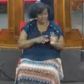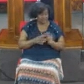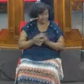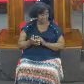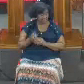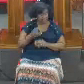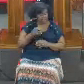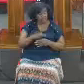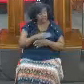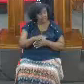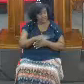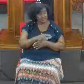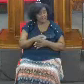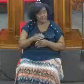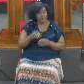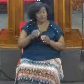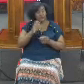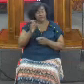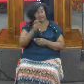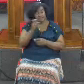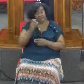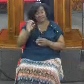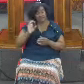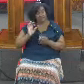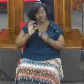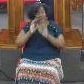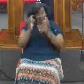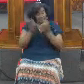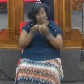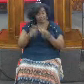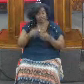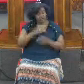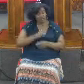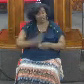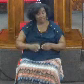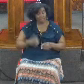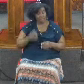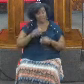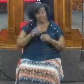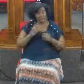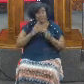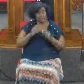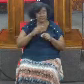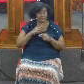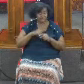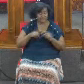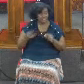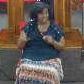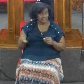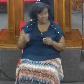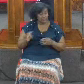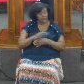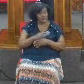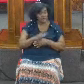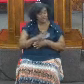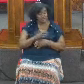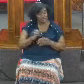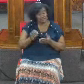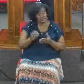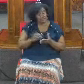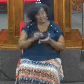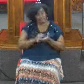get busy bringing family to Christ and stop bickering and complaining with so much foolish thing. You better get busy in sharing the